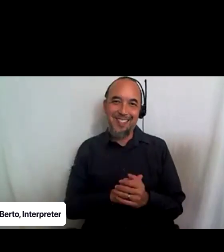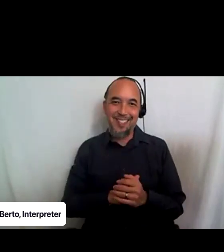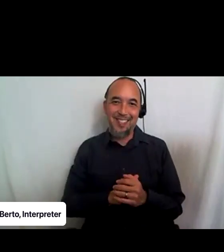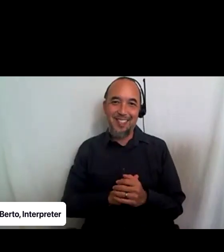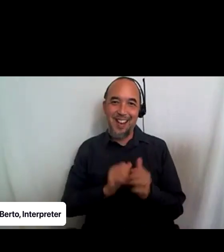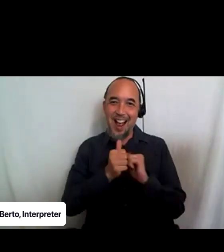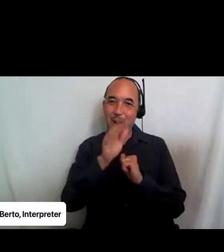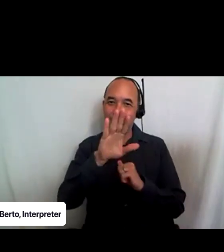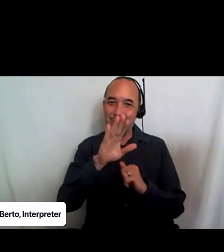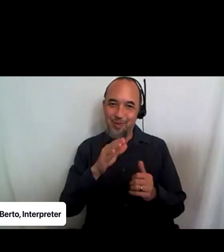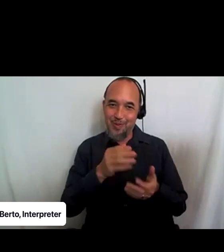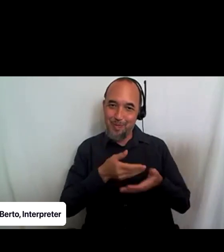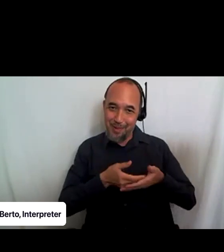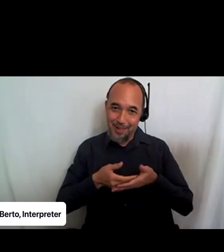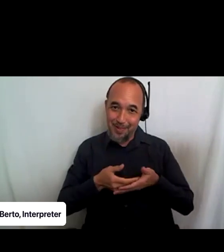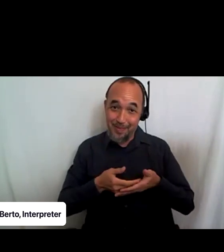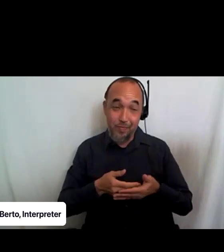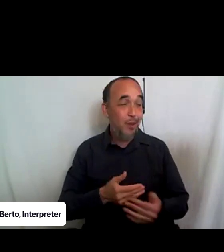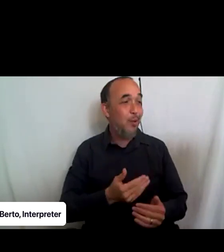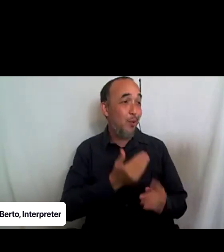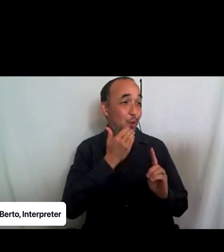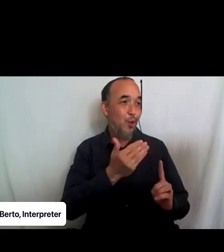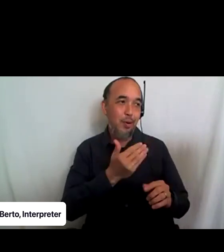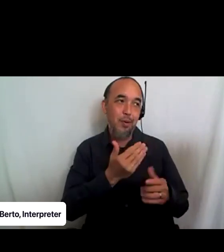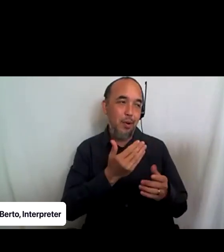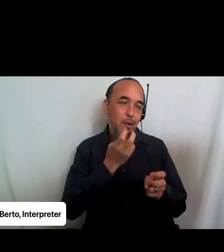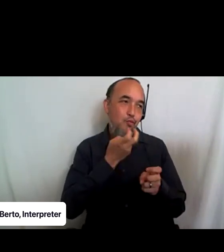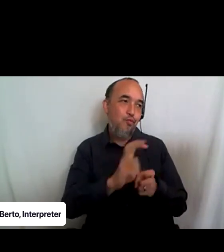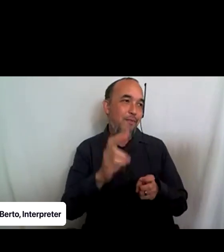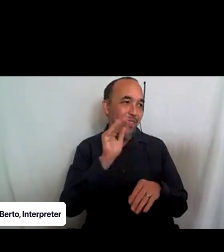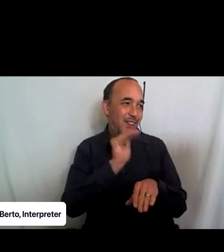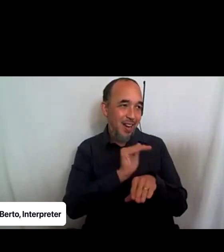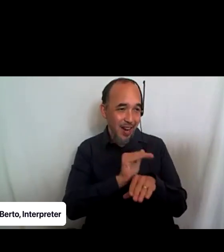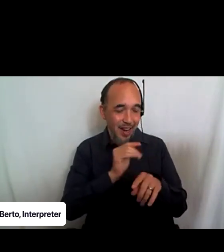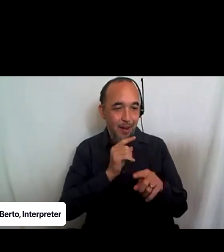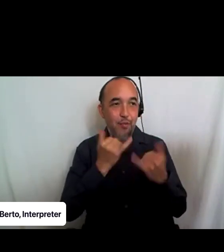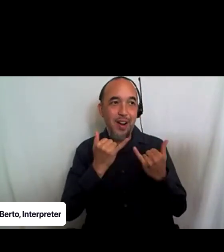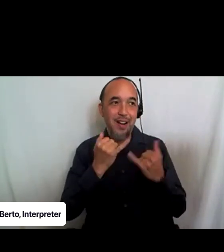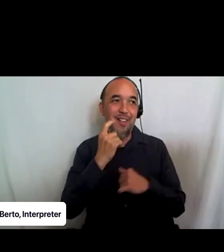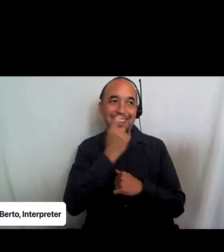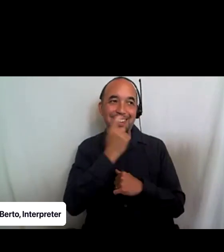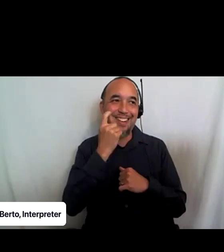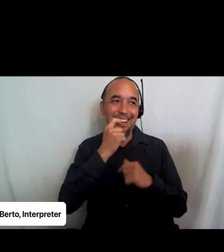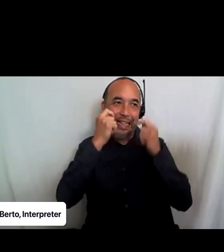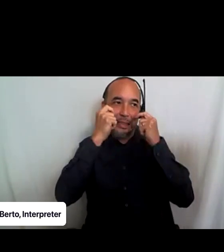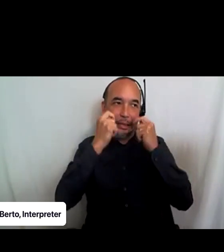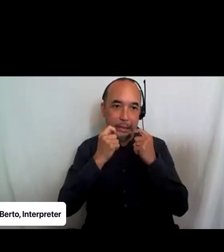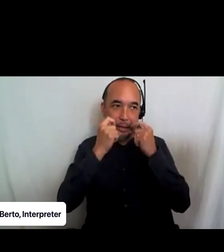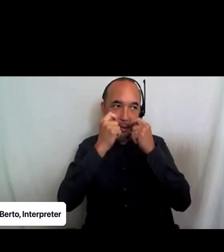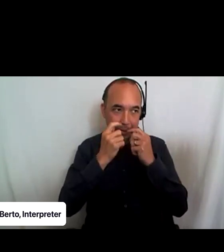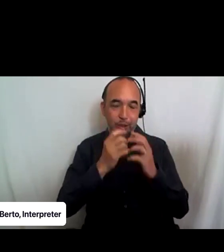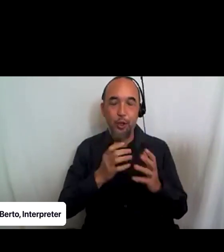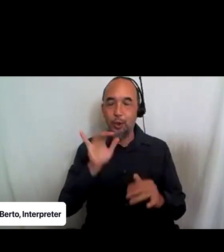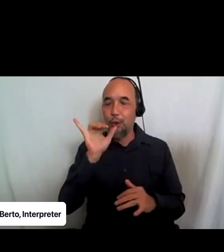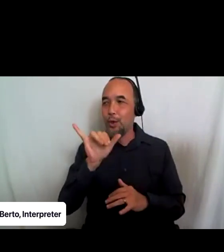doing. He's That doing good. I had a rough night, but as you can tell, he's going through teething right now. So it's like